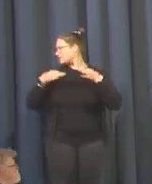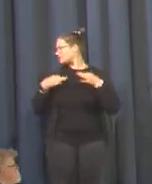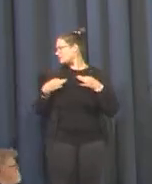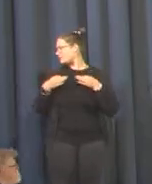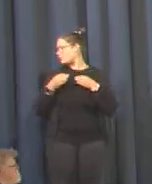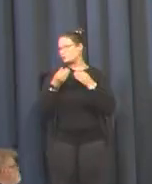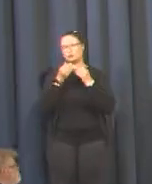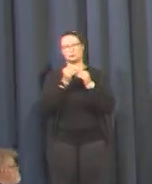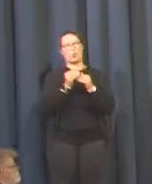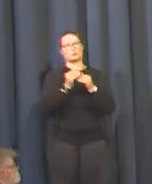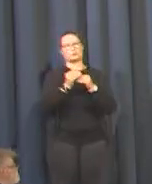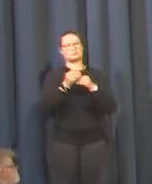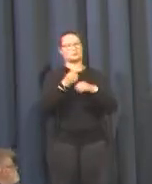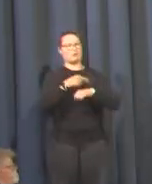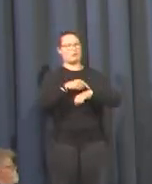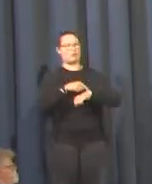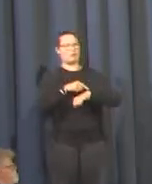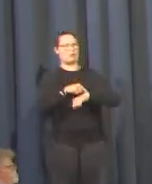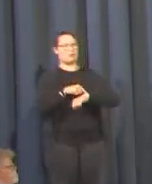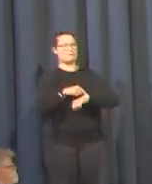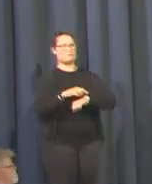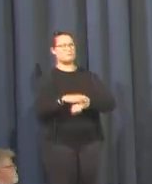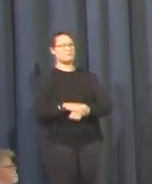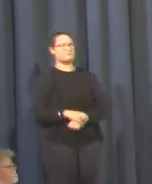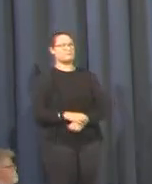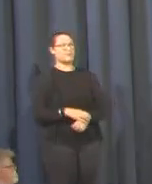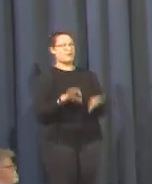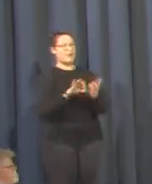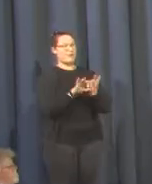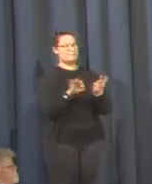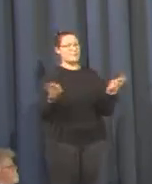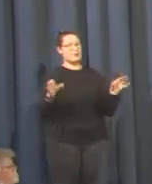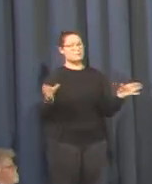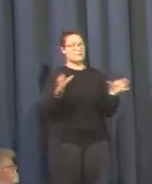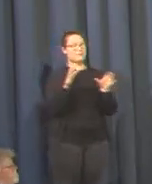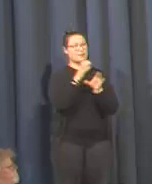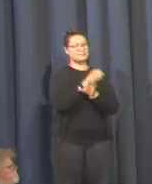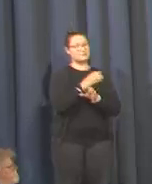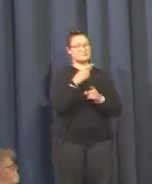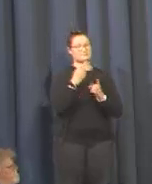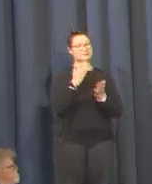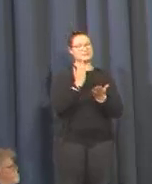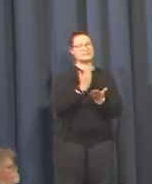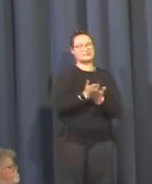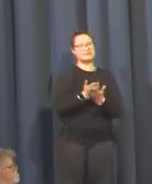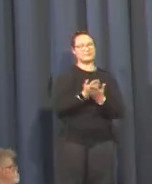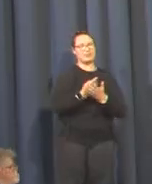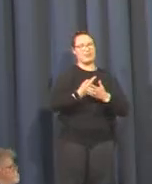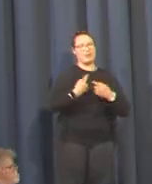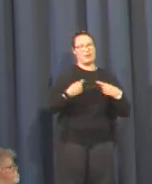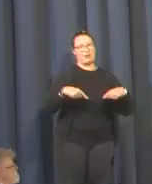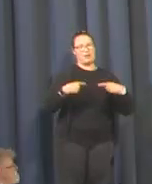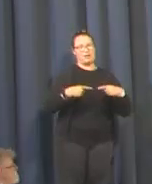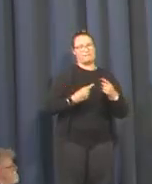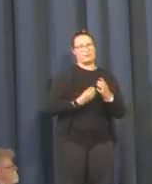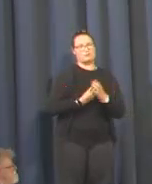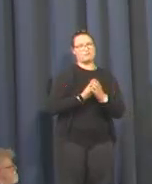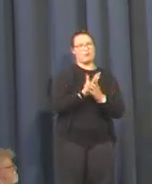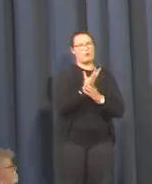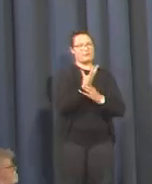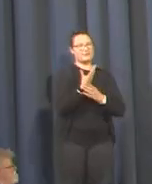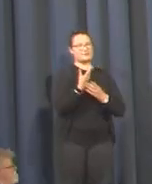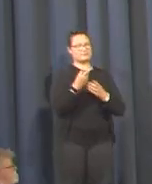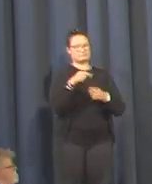So to answer your first question, the pipe replacement will absolutely allow for any growth that's accounted for in the district